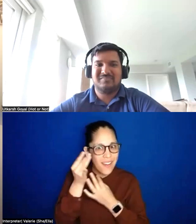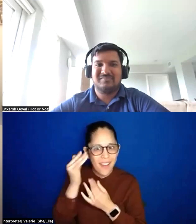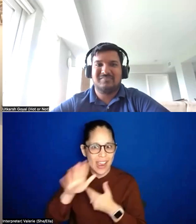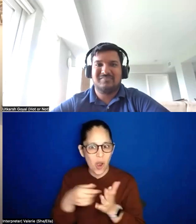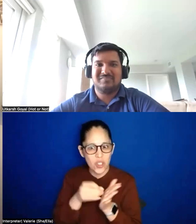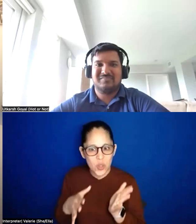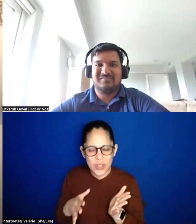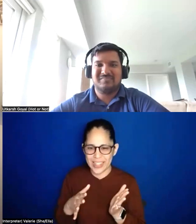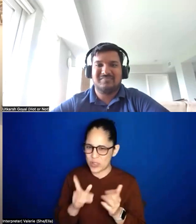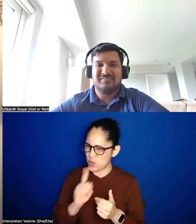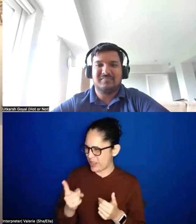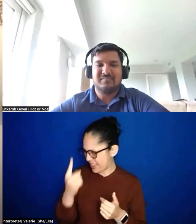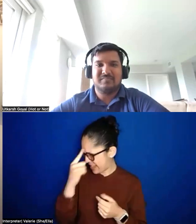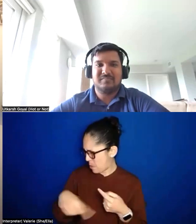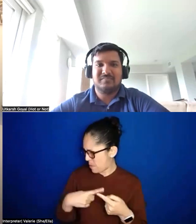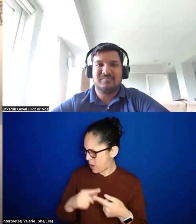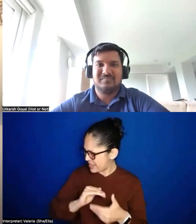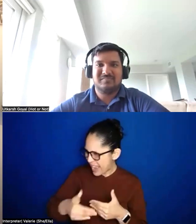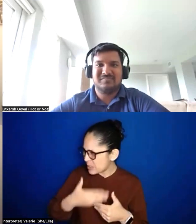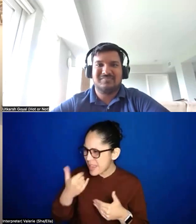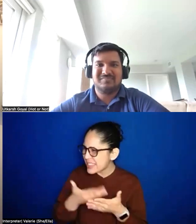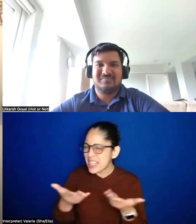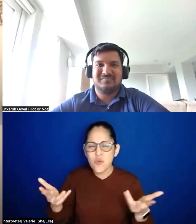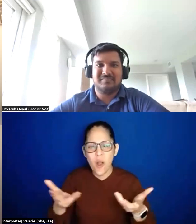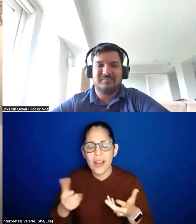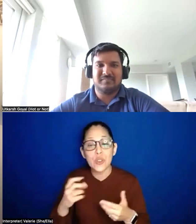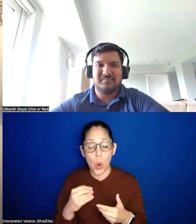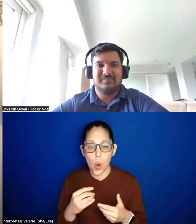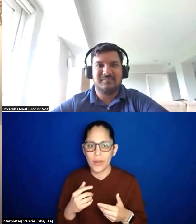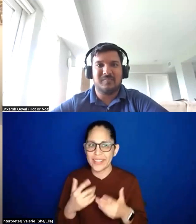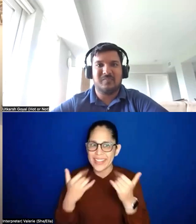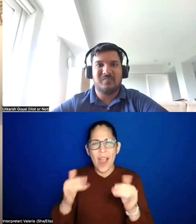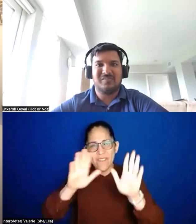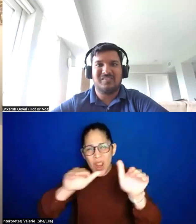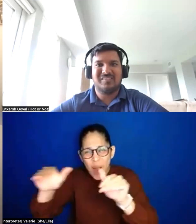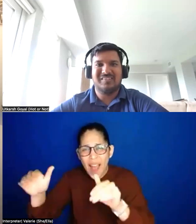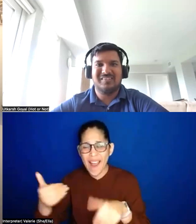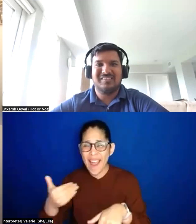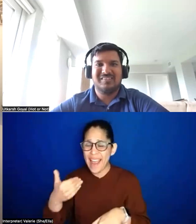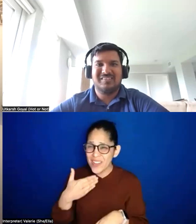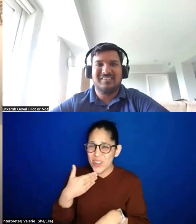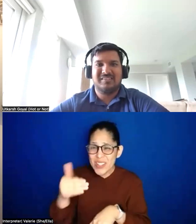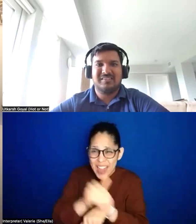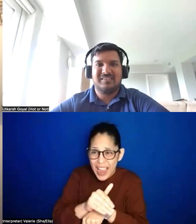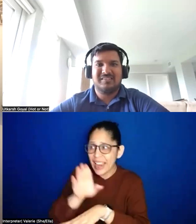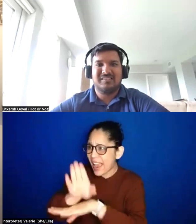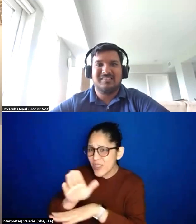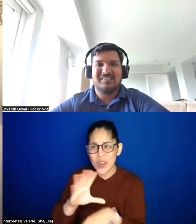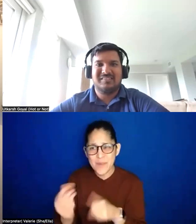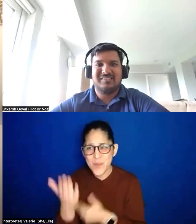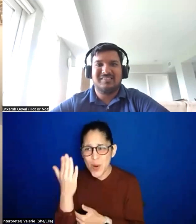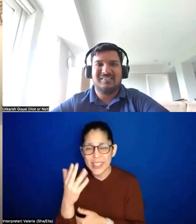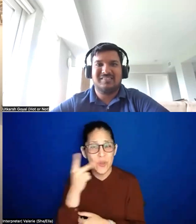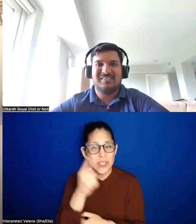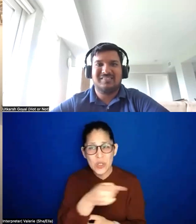thinking about what their next best thing is going to be. So I bid you all farewell, have a good night, afternoon and morning, and we will